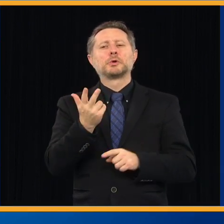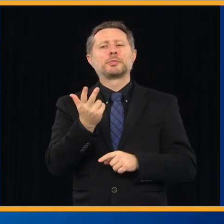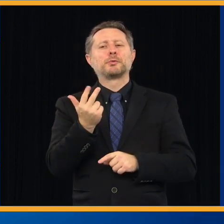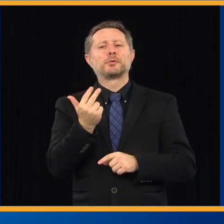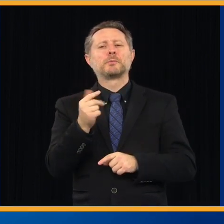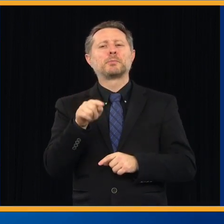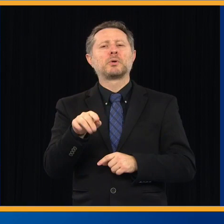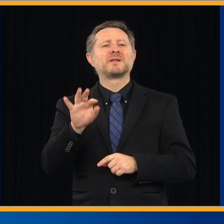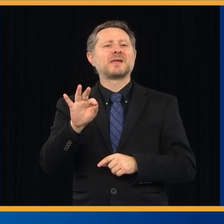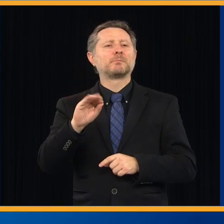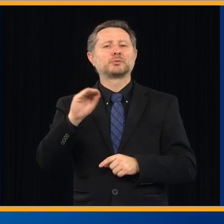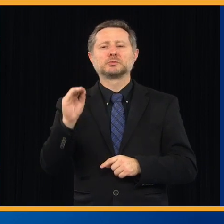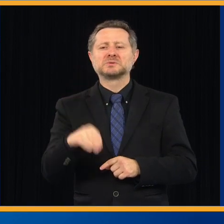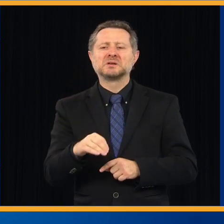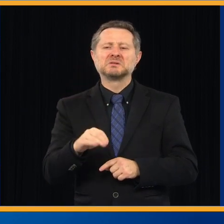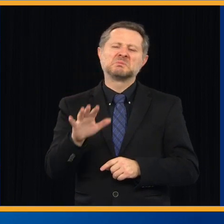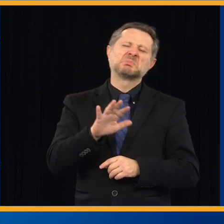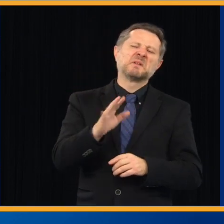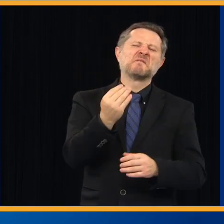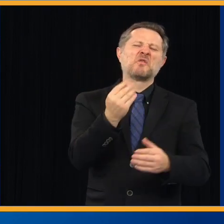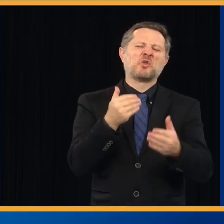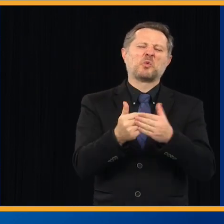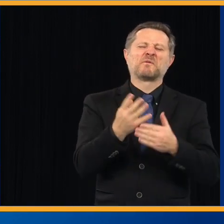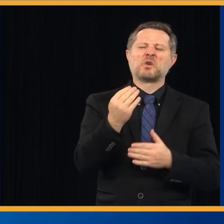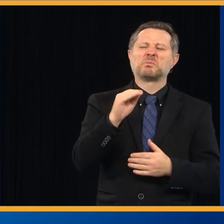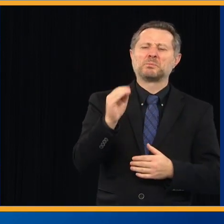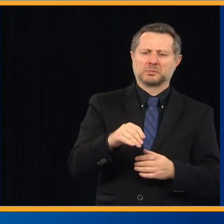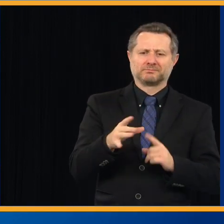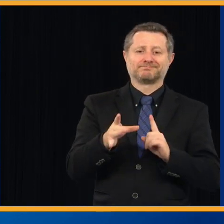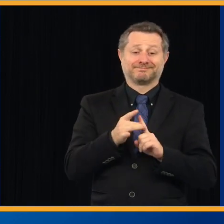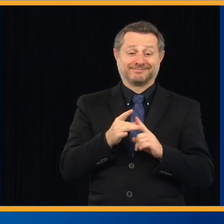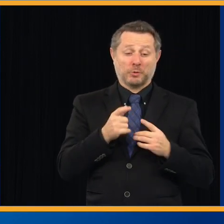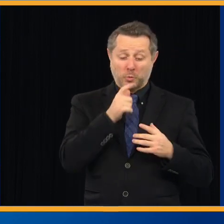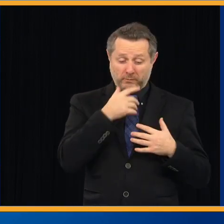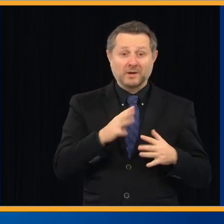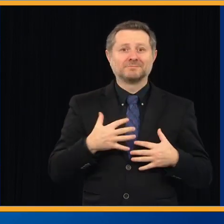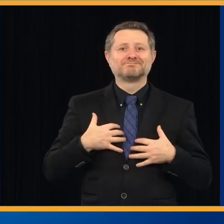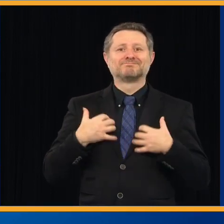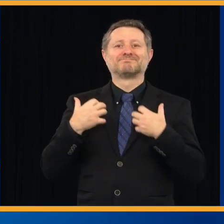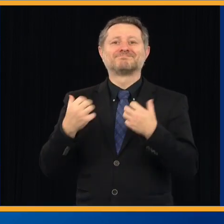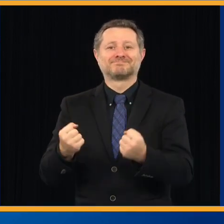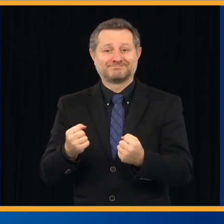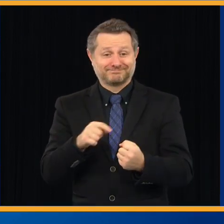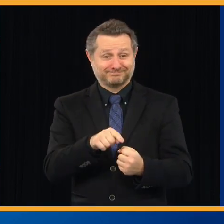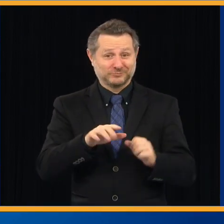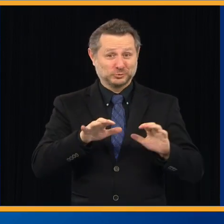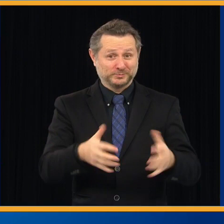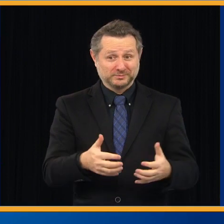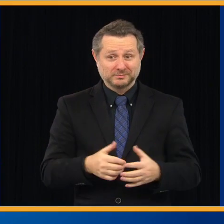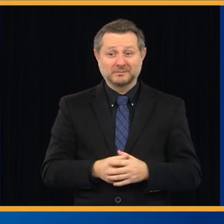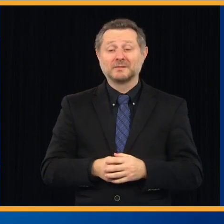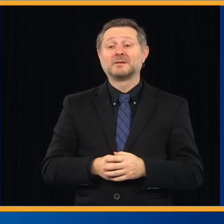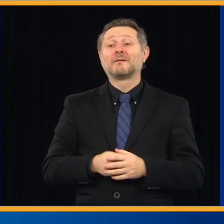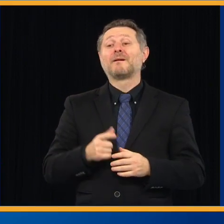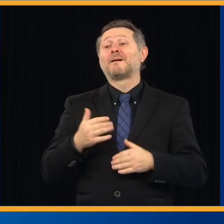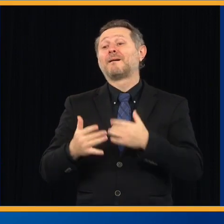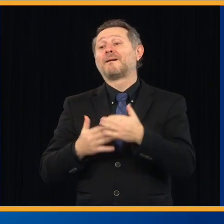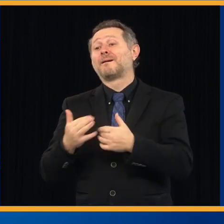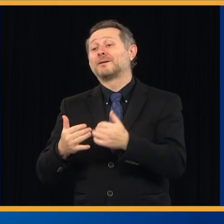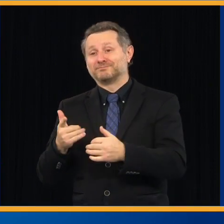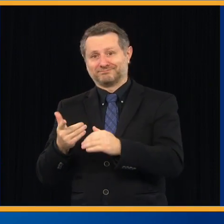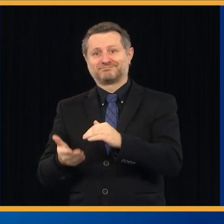13.9%, just about 14% infection rate statewide. It then went up to about